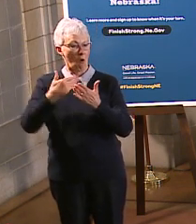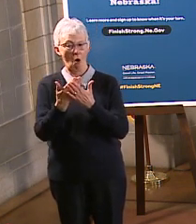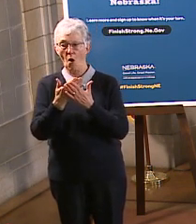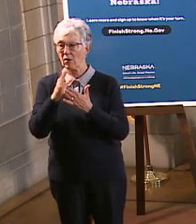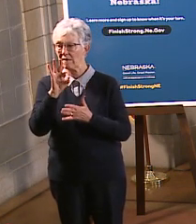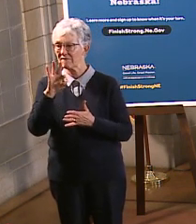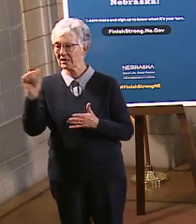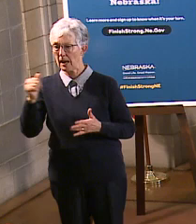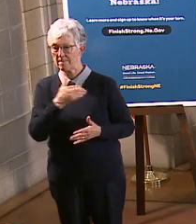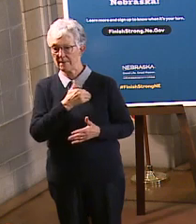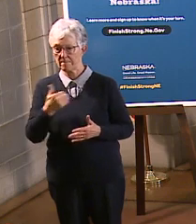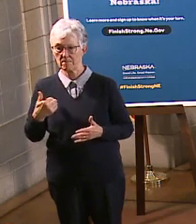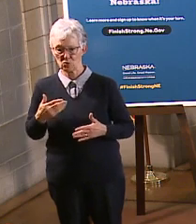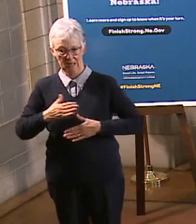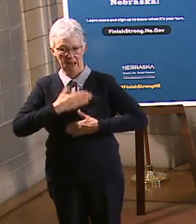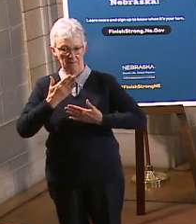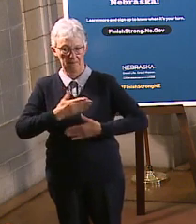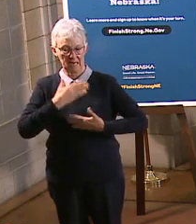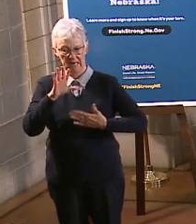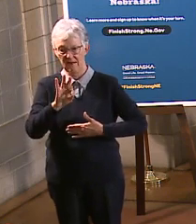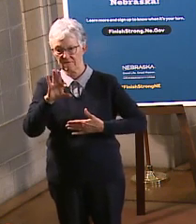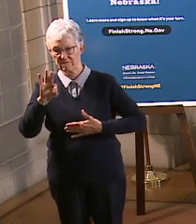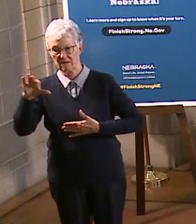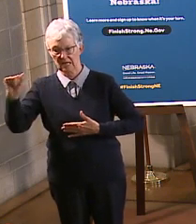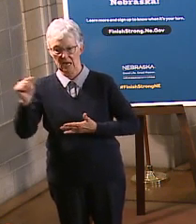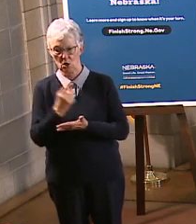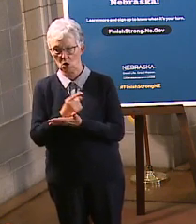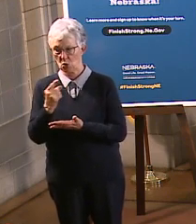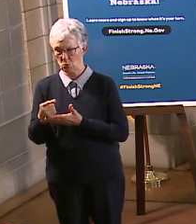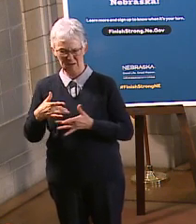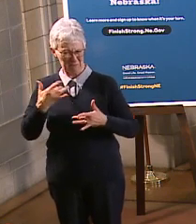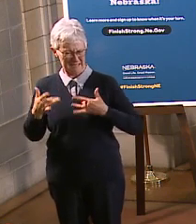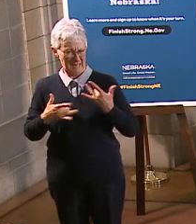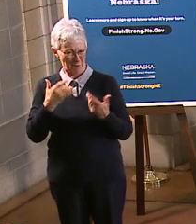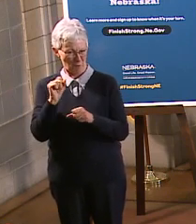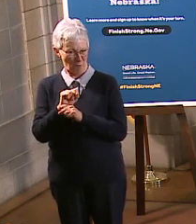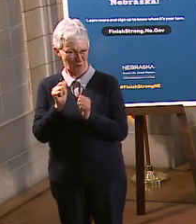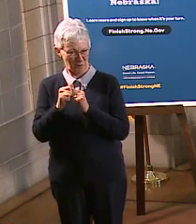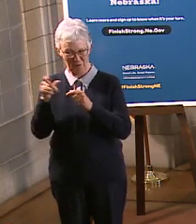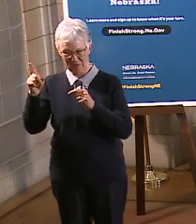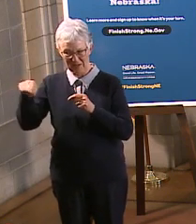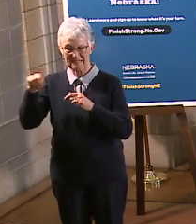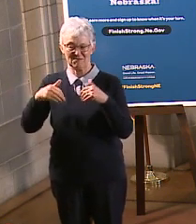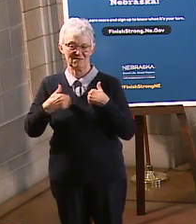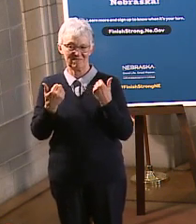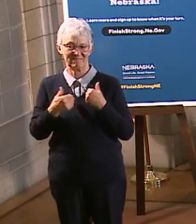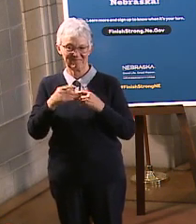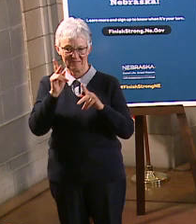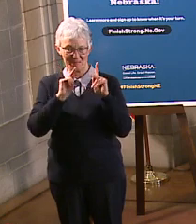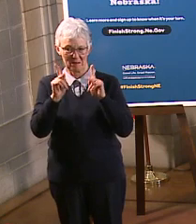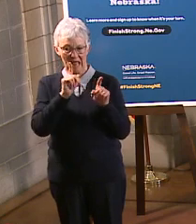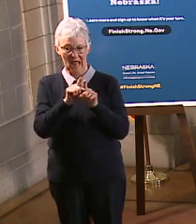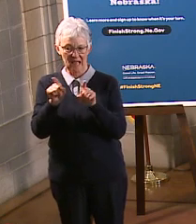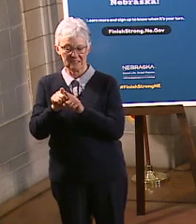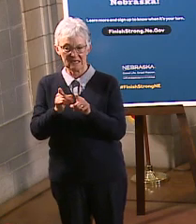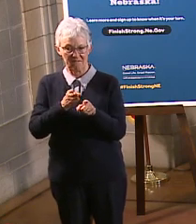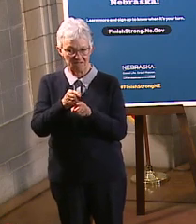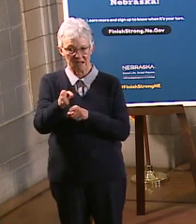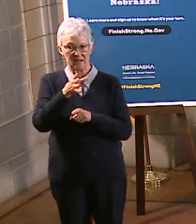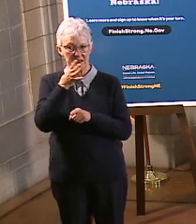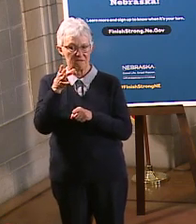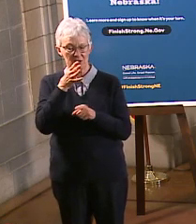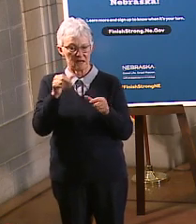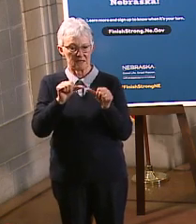we are also excited to work with this next generation of agriculturalists as we move agriculture forward together. Thank